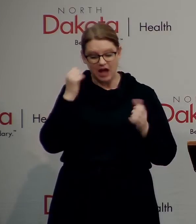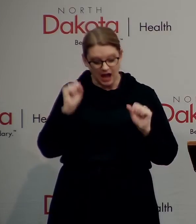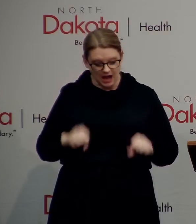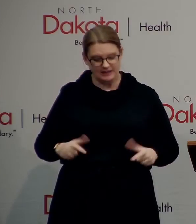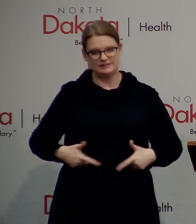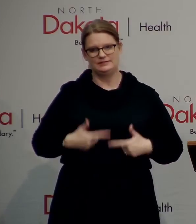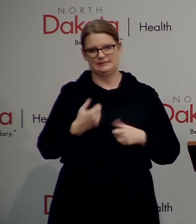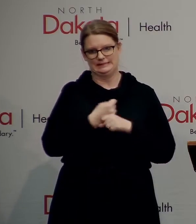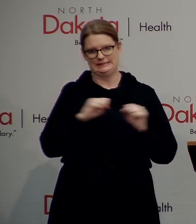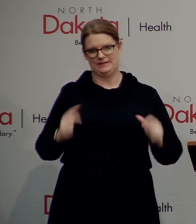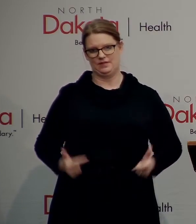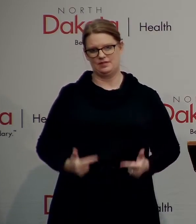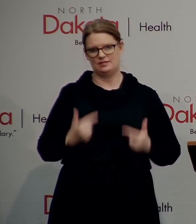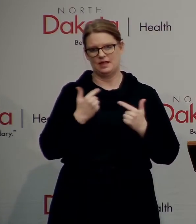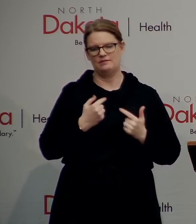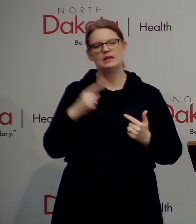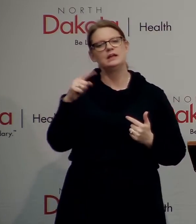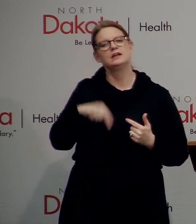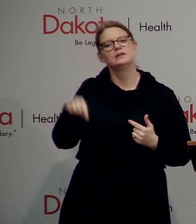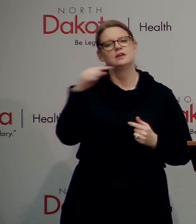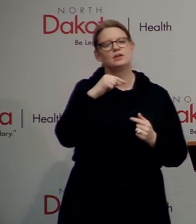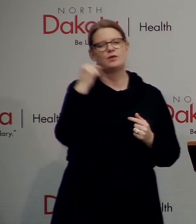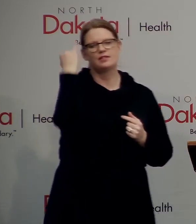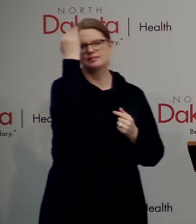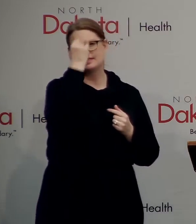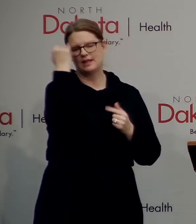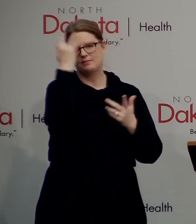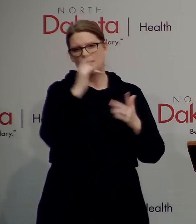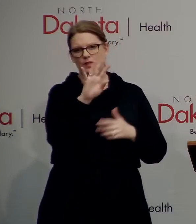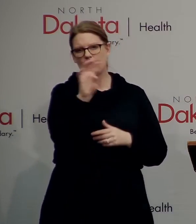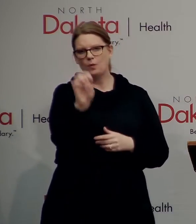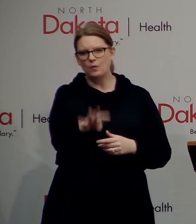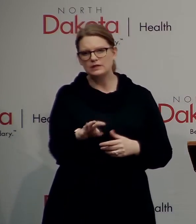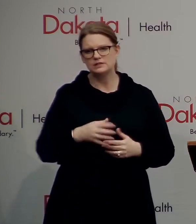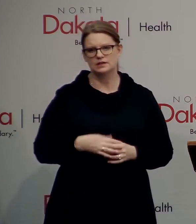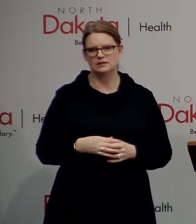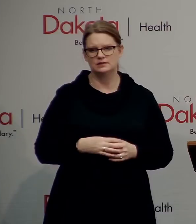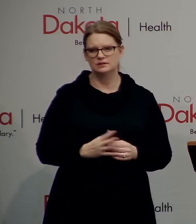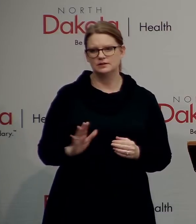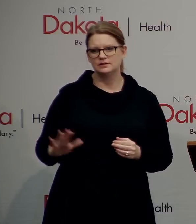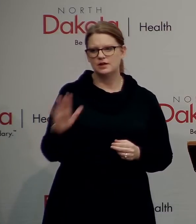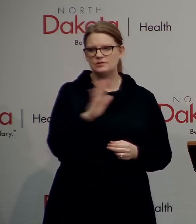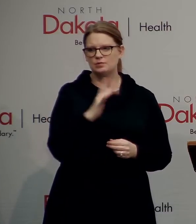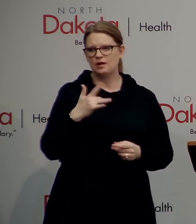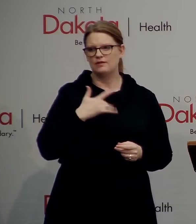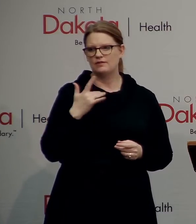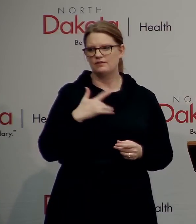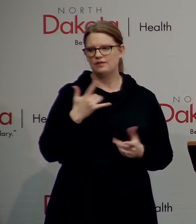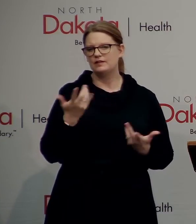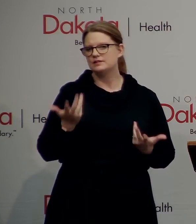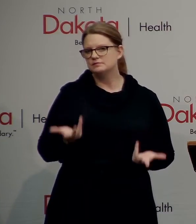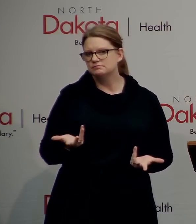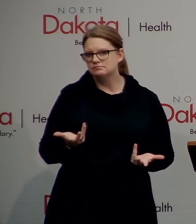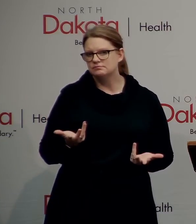Now, as you're thinking about that question, think about the feelings you're experiencing. Every time I